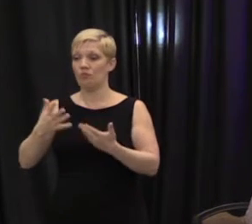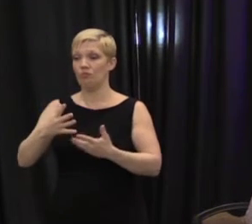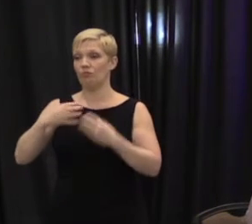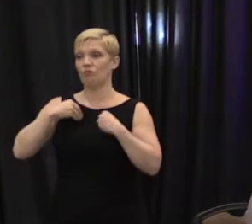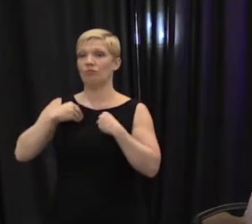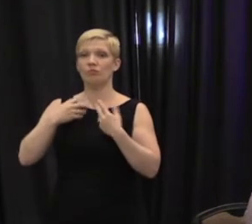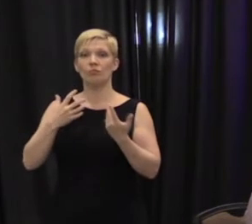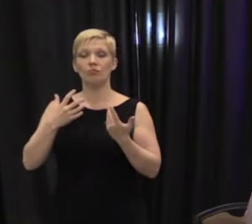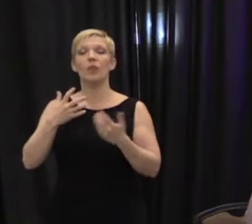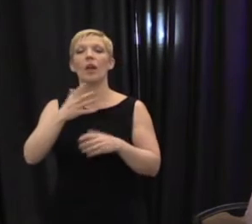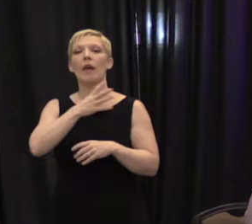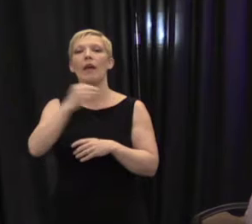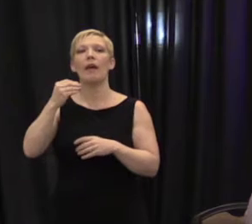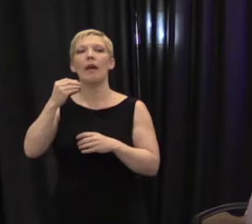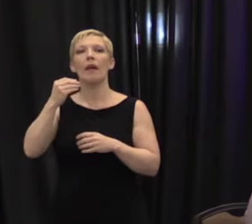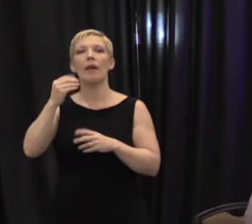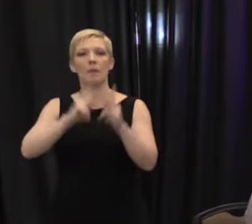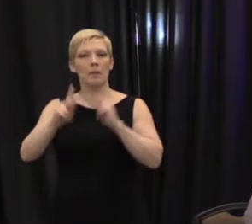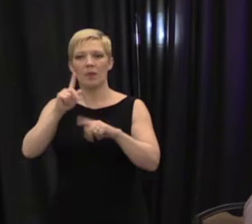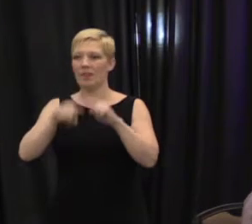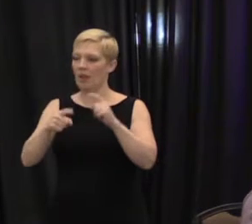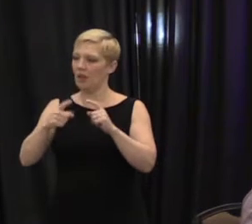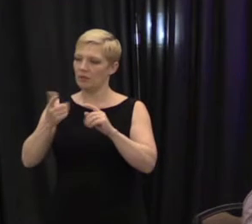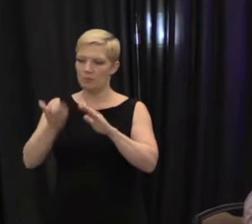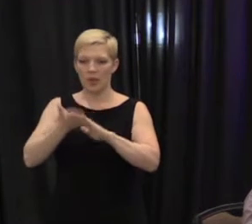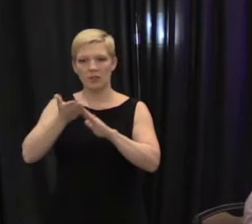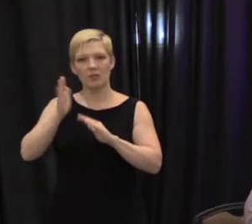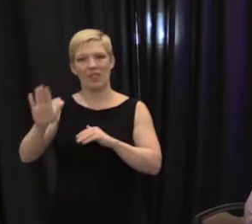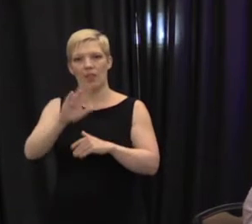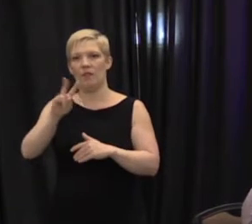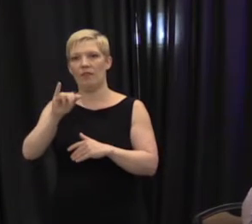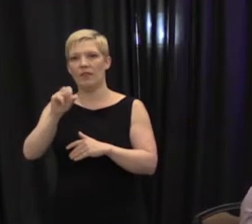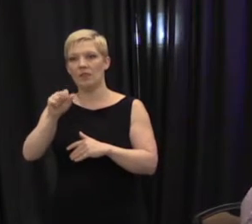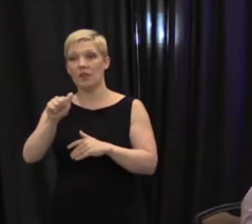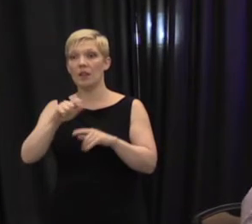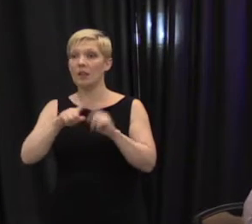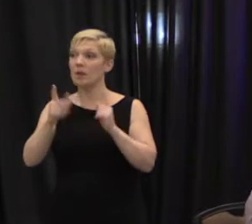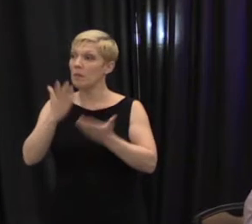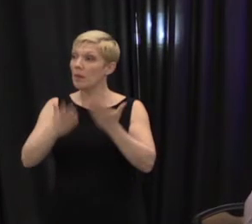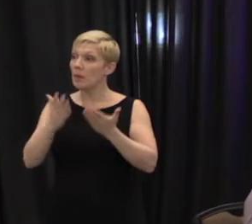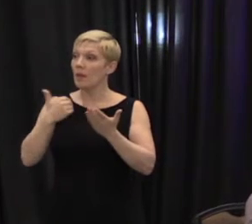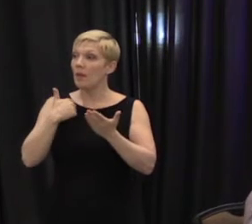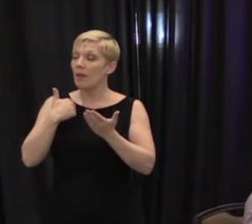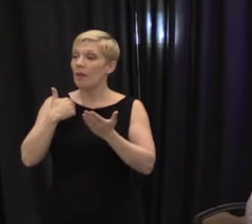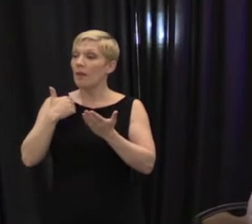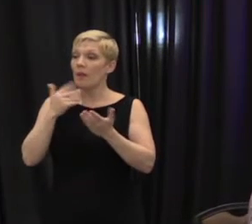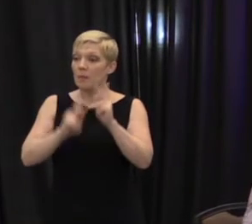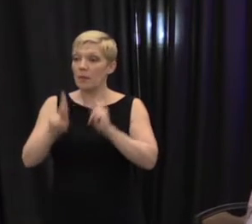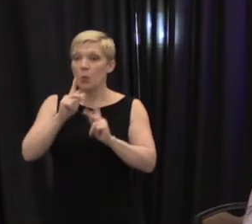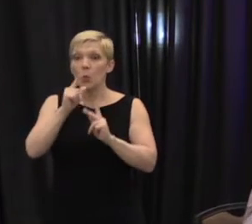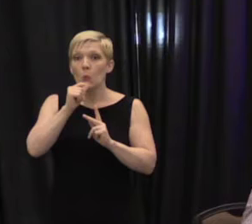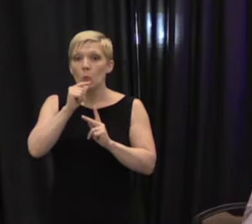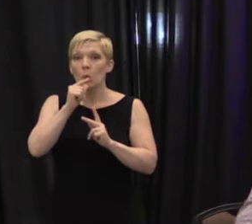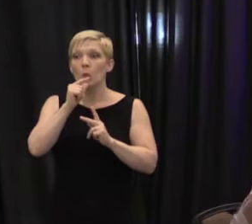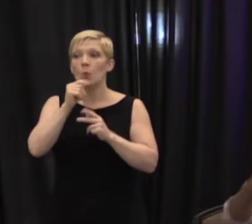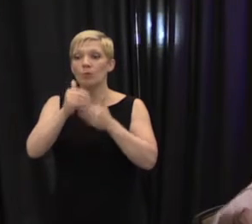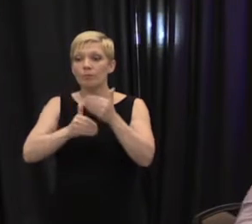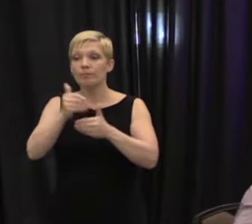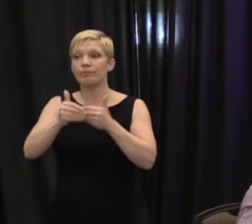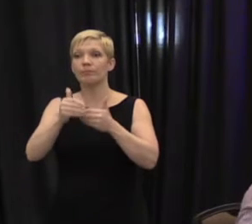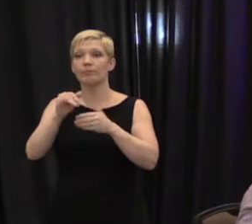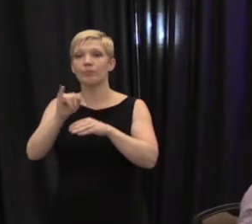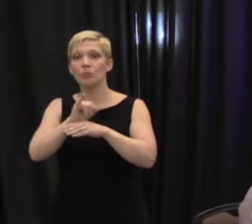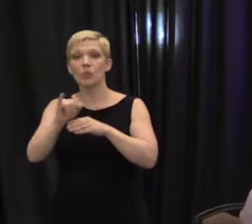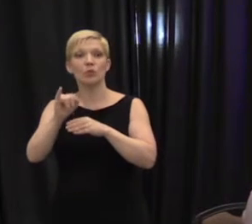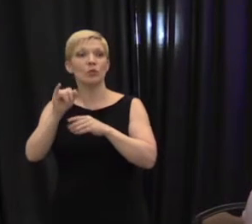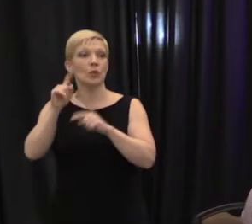who actually will not be able to have visas processed. We have people who may have people who have their visas processed and enter into the country and may not be able to